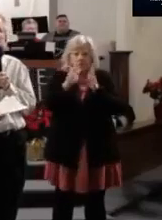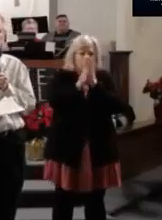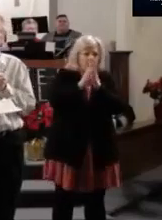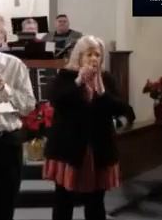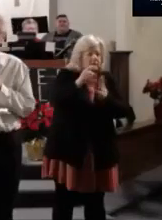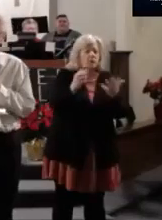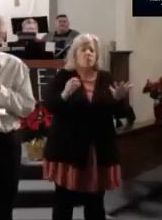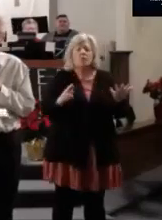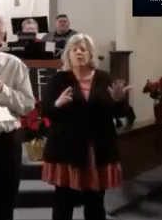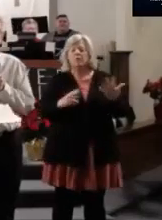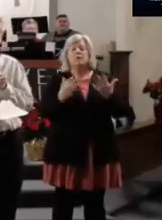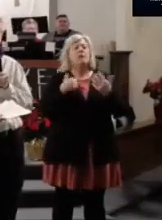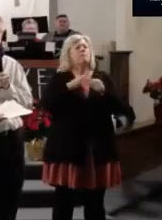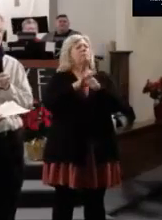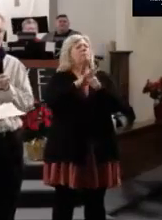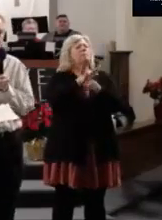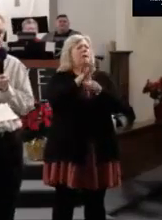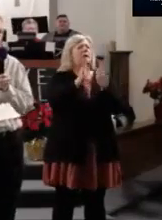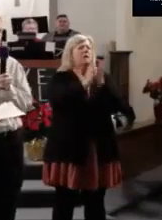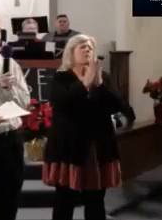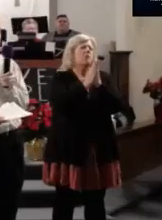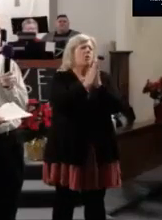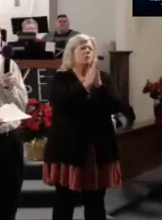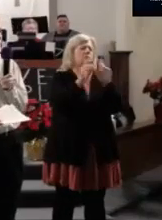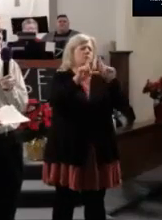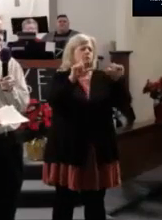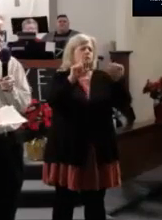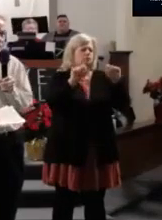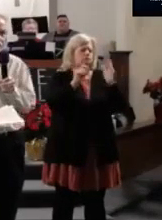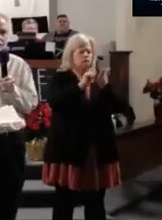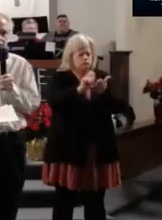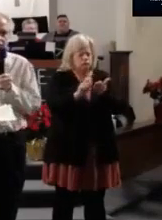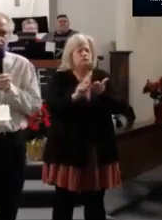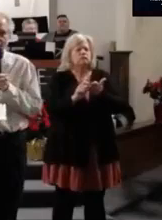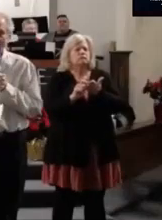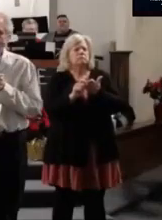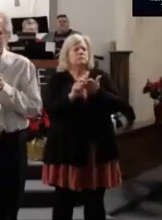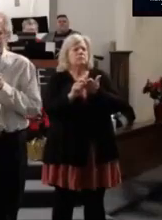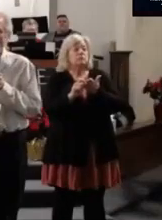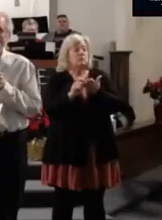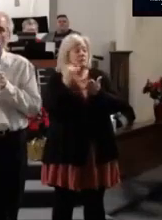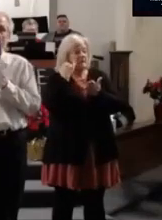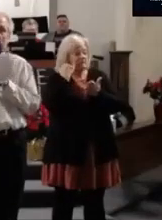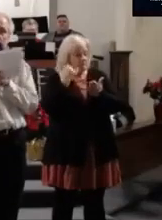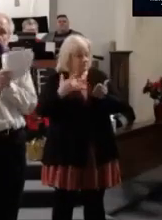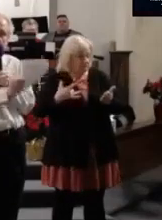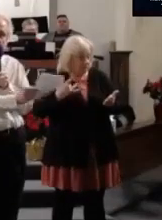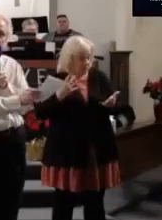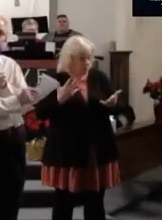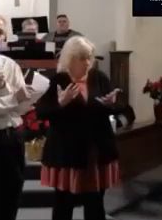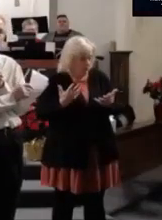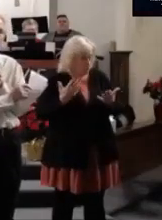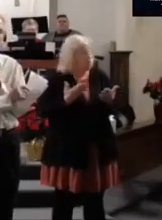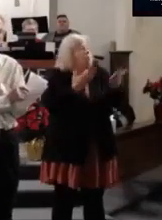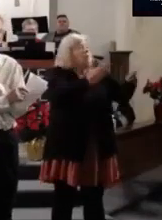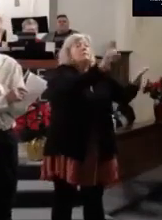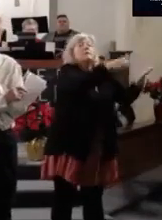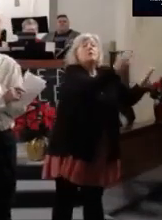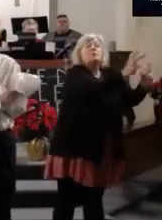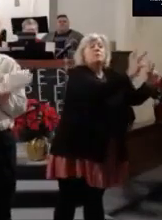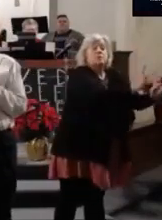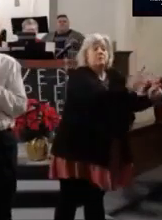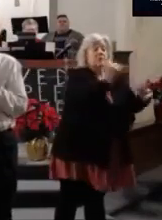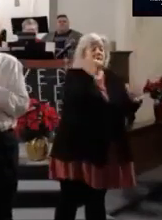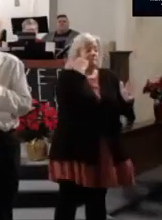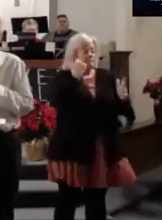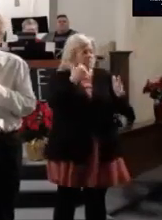seem to have plenty of cards and plenty of card writers. So don't hesitate to ask or to recommend someone else if you'd like